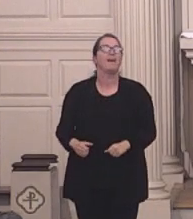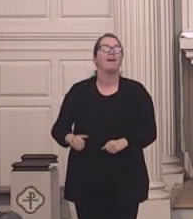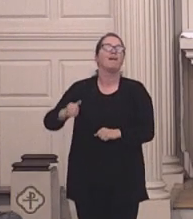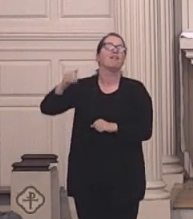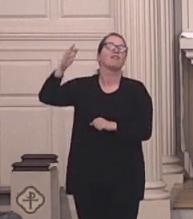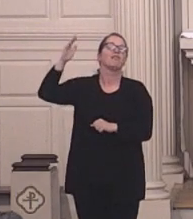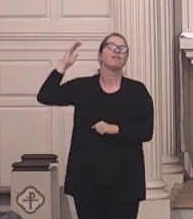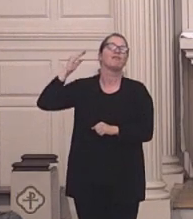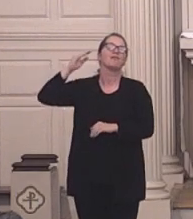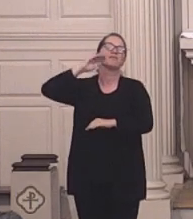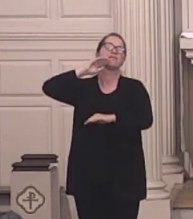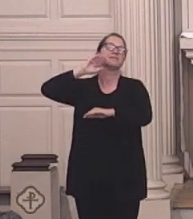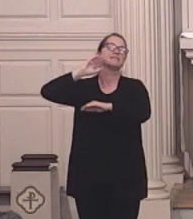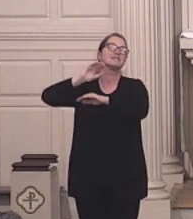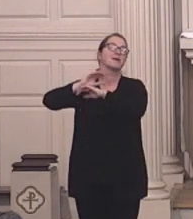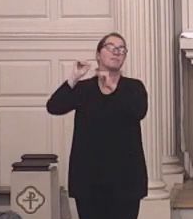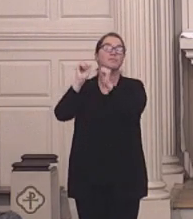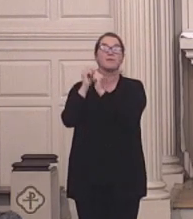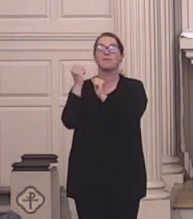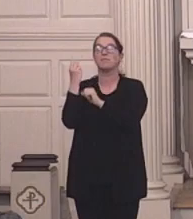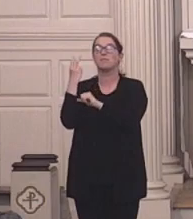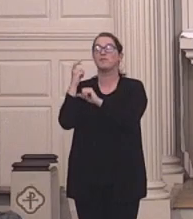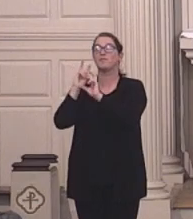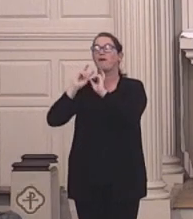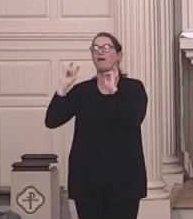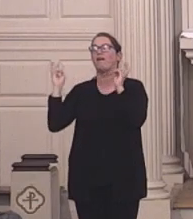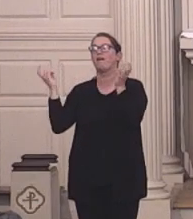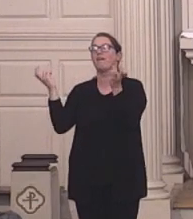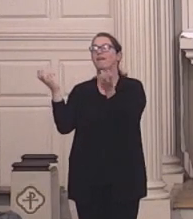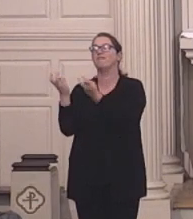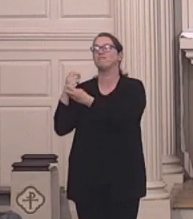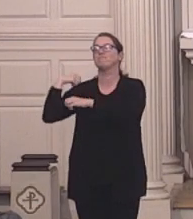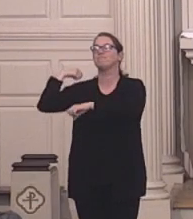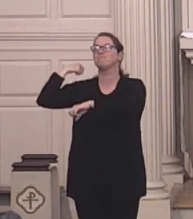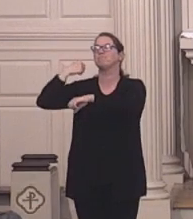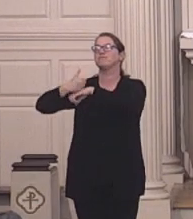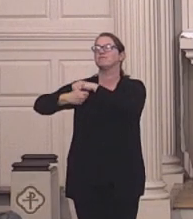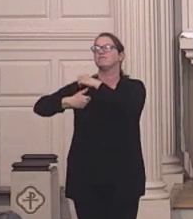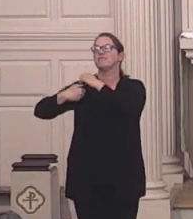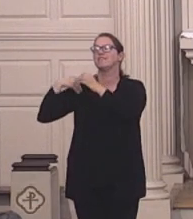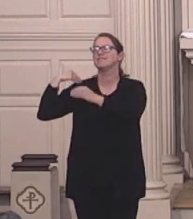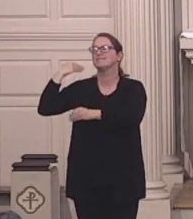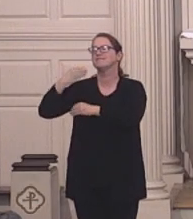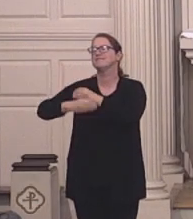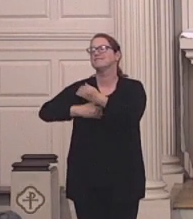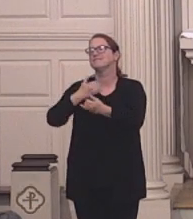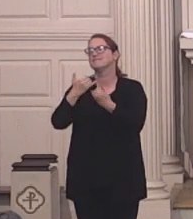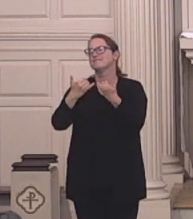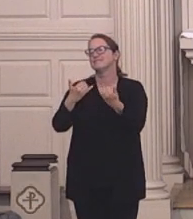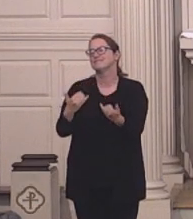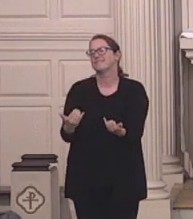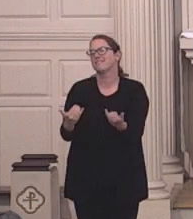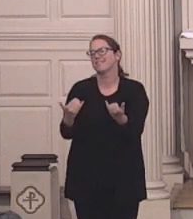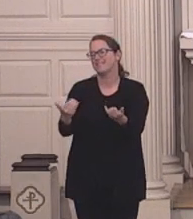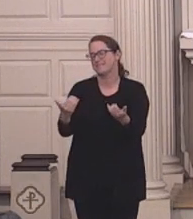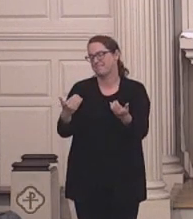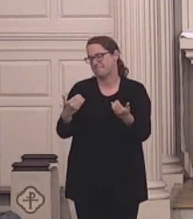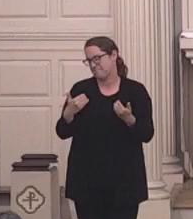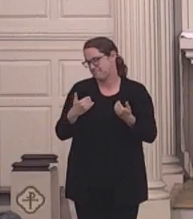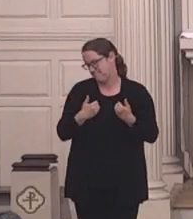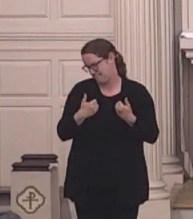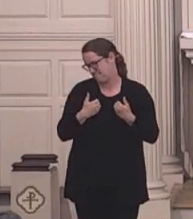at supper met, full and clearing out your